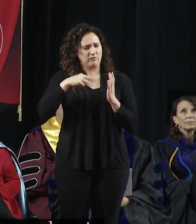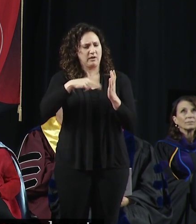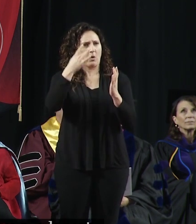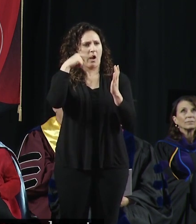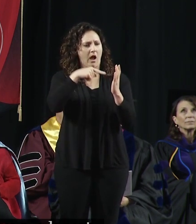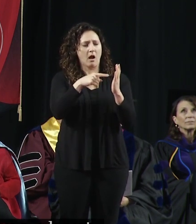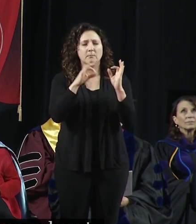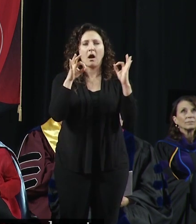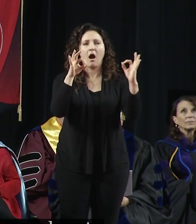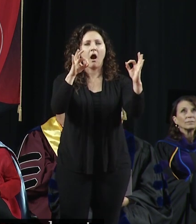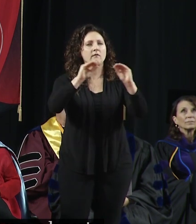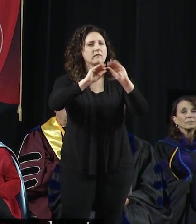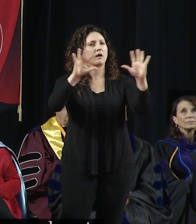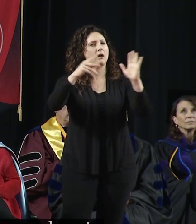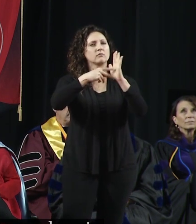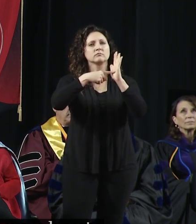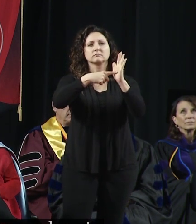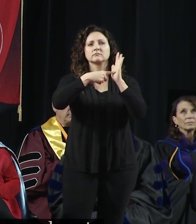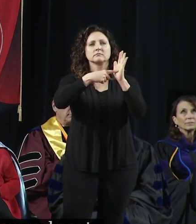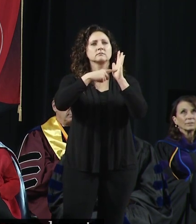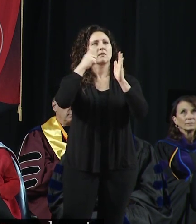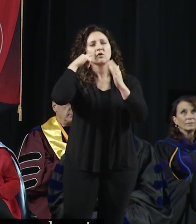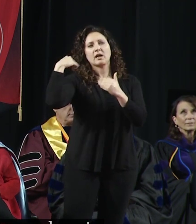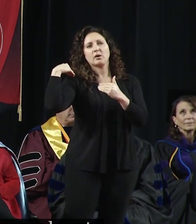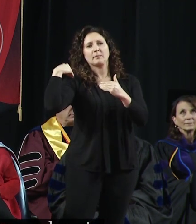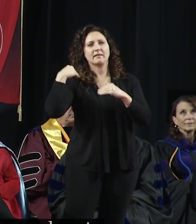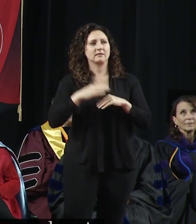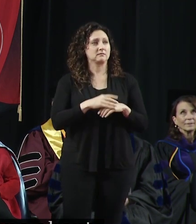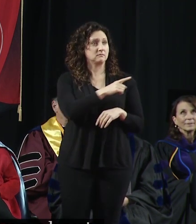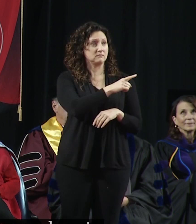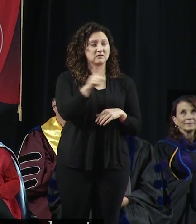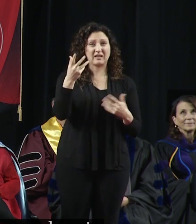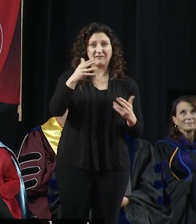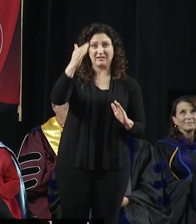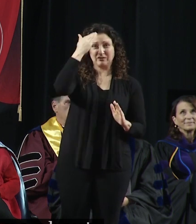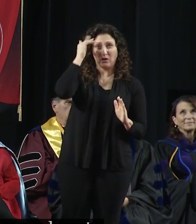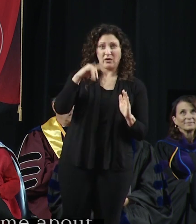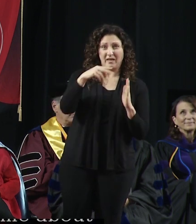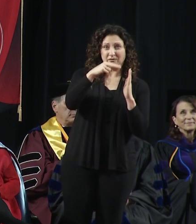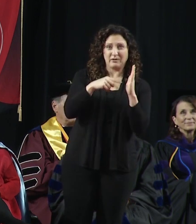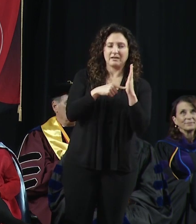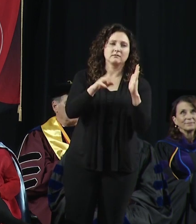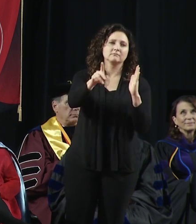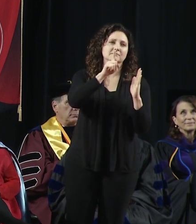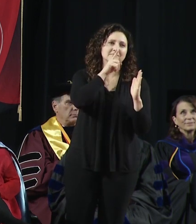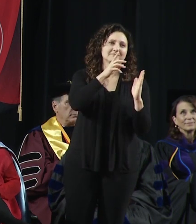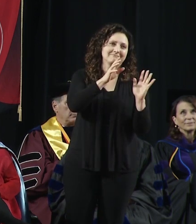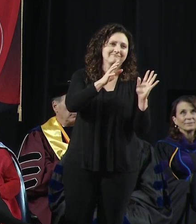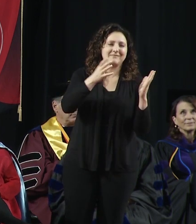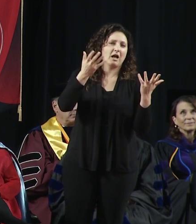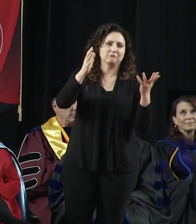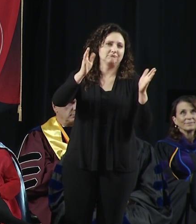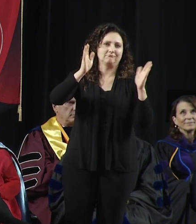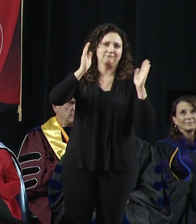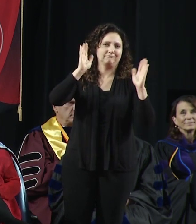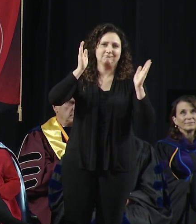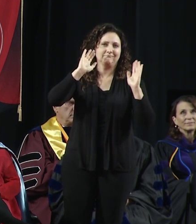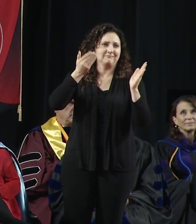accountability. If you've heard it before, enjoy it for another time. If you haven't, listen closely.